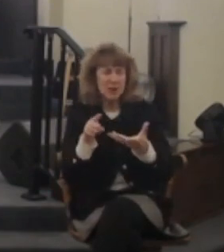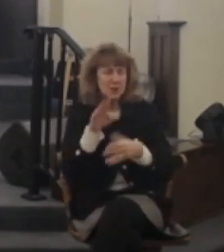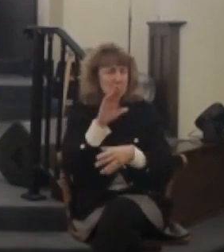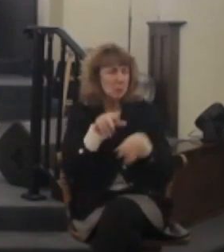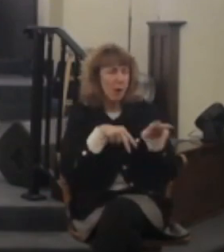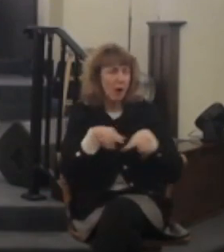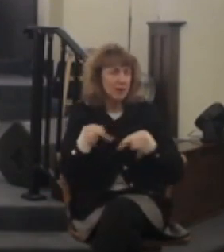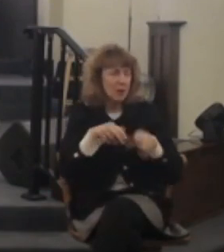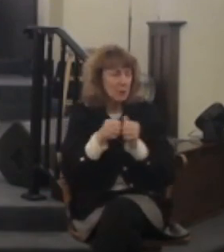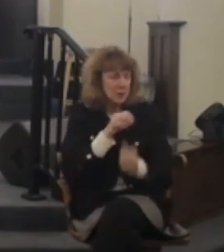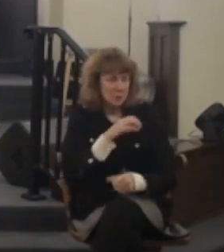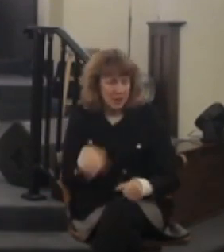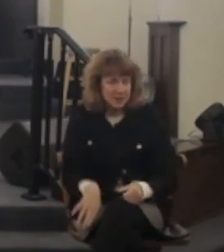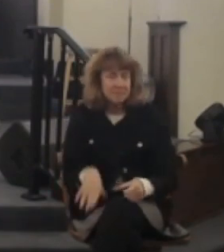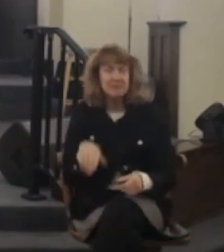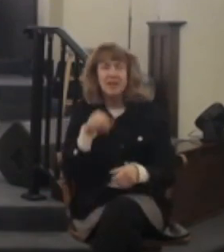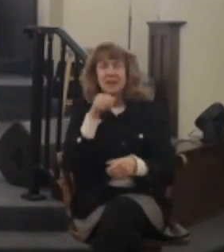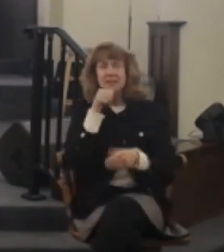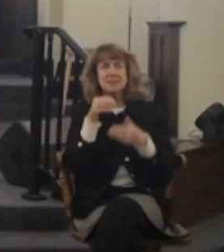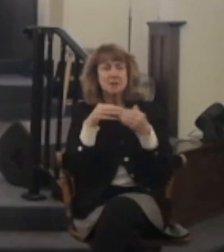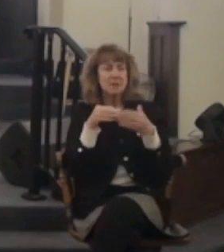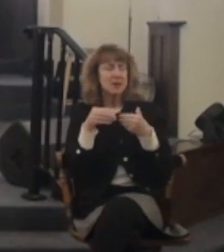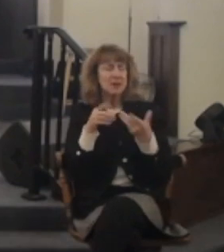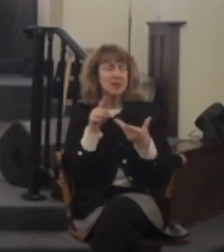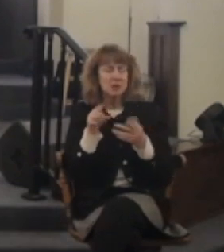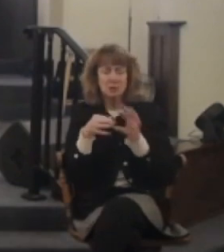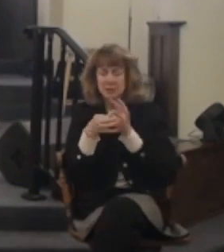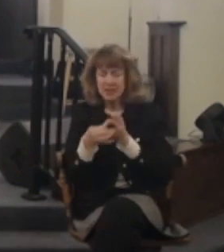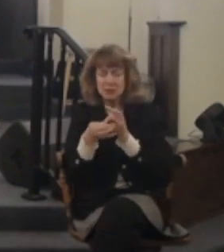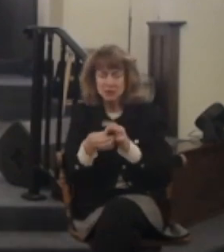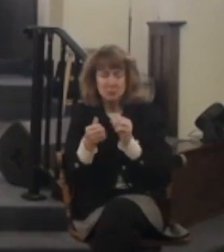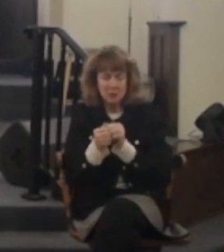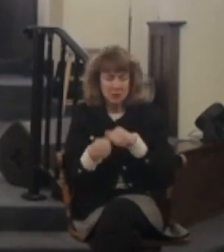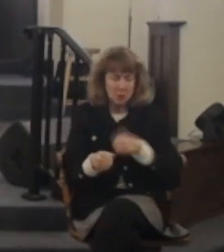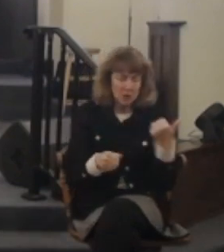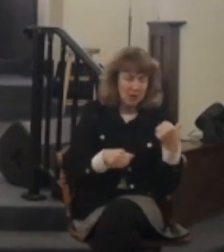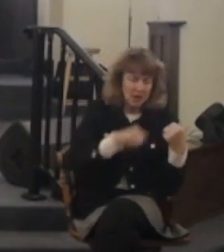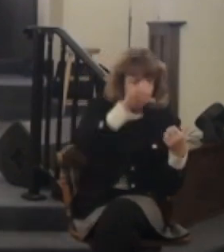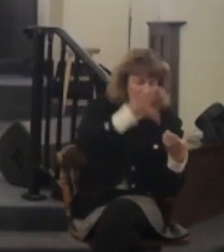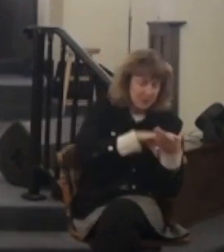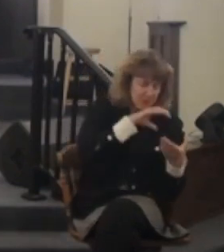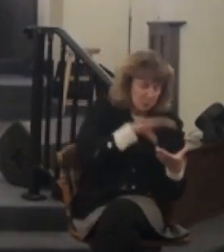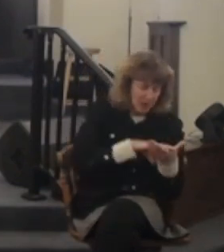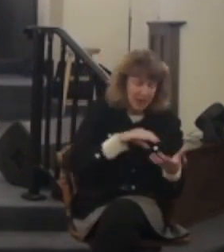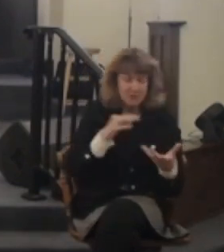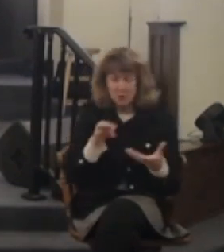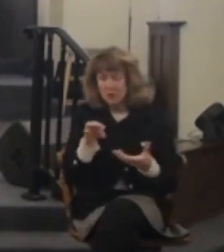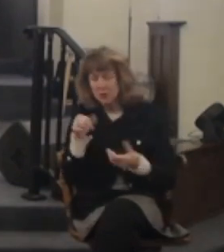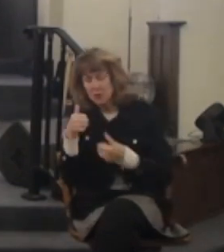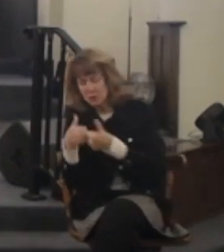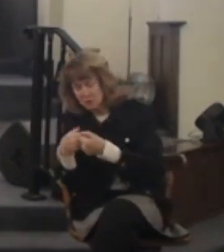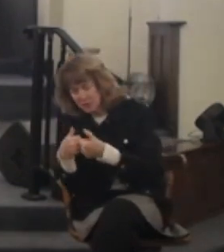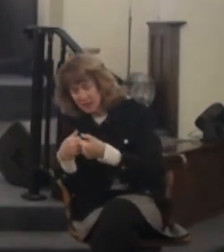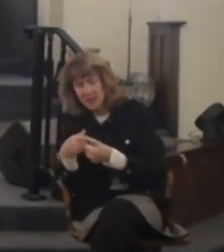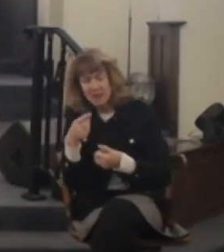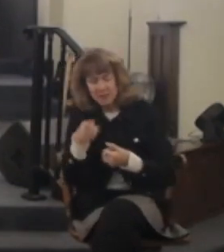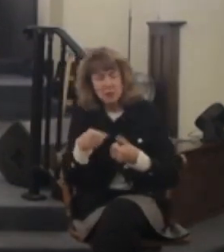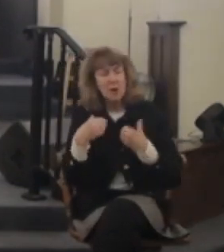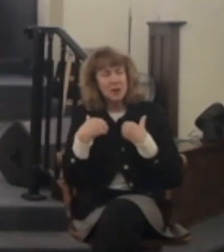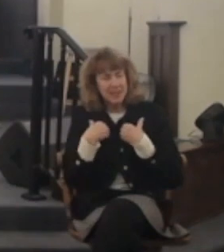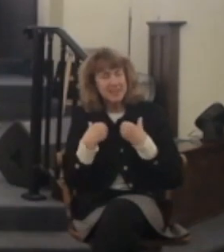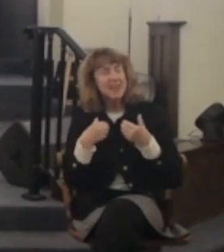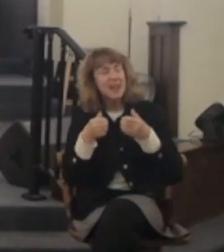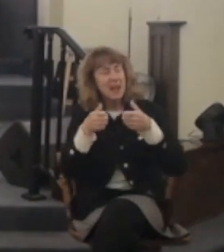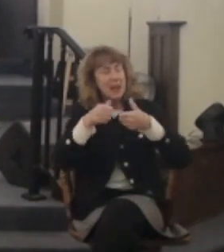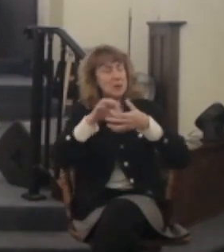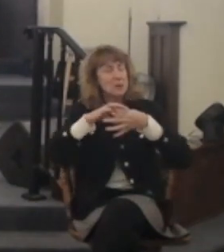Christ. Doesn't matter where you're at in your relationship with your significant other. Anybody who is in a relationship with somebody